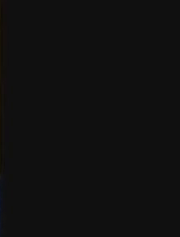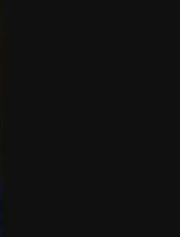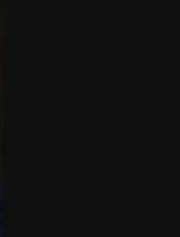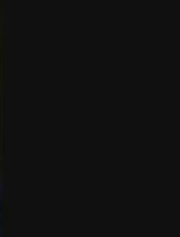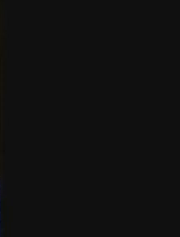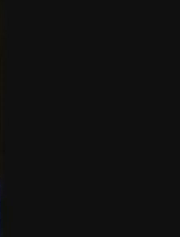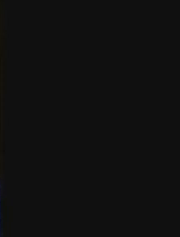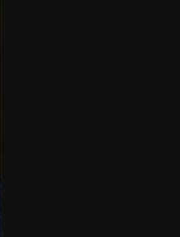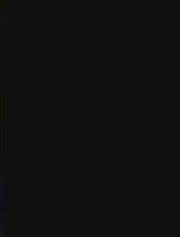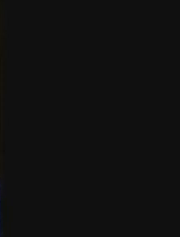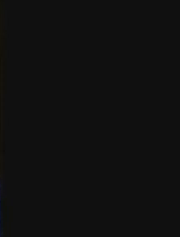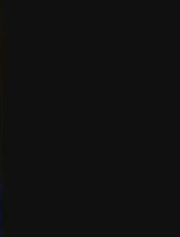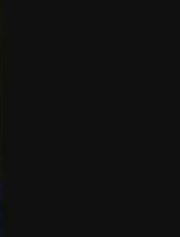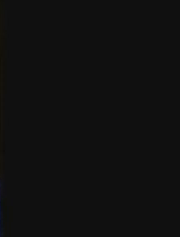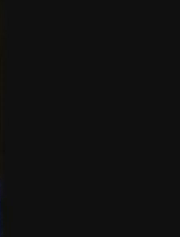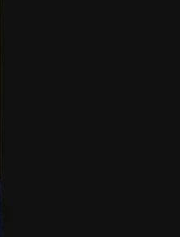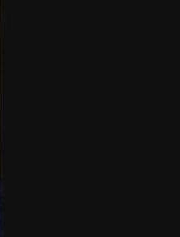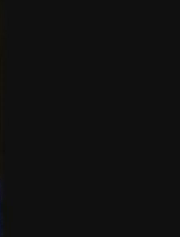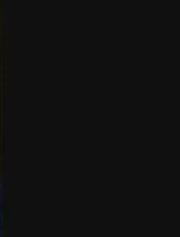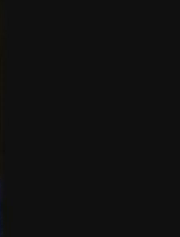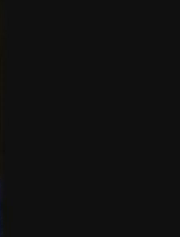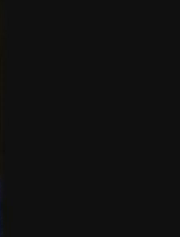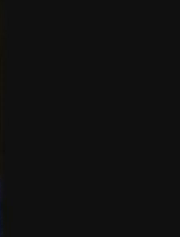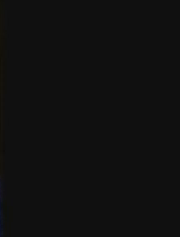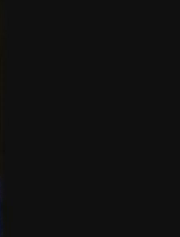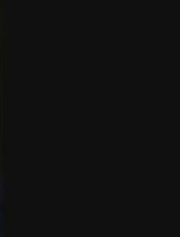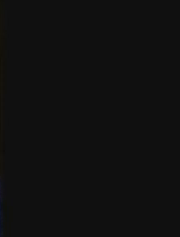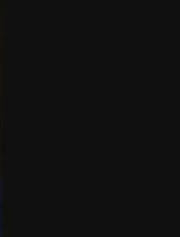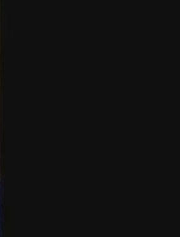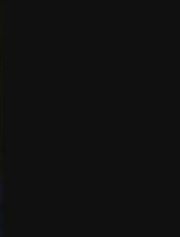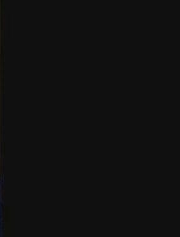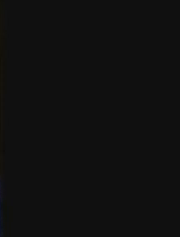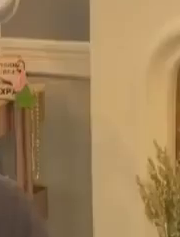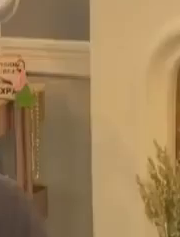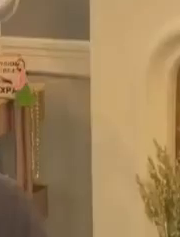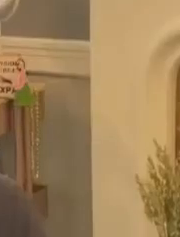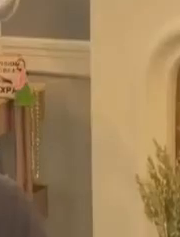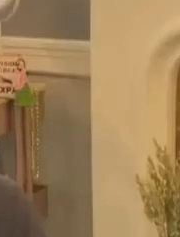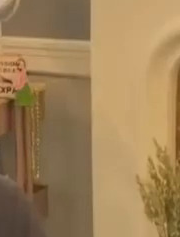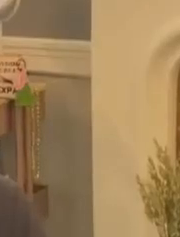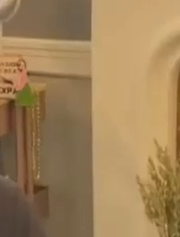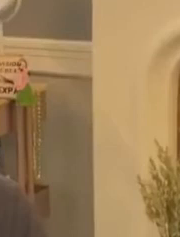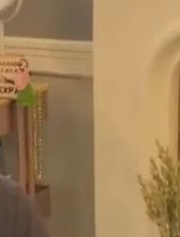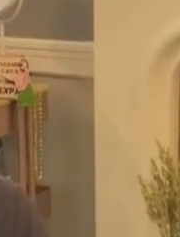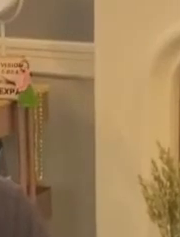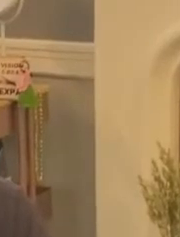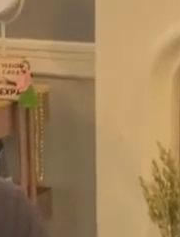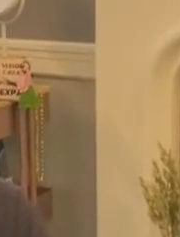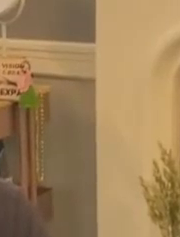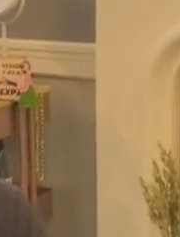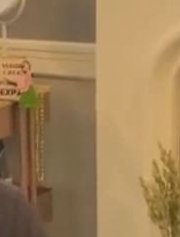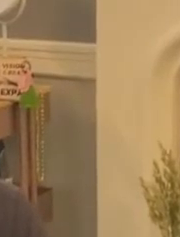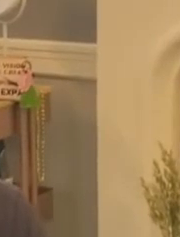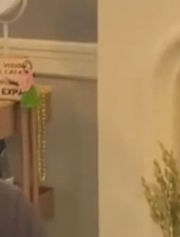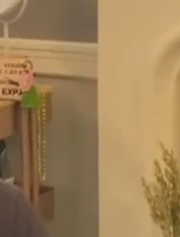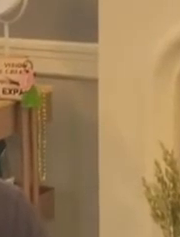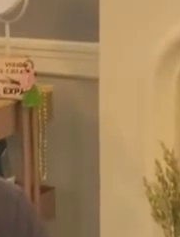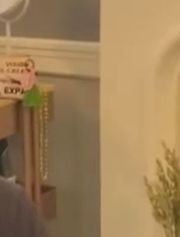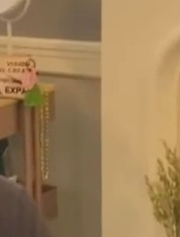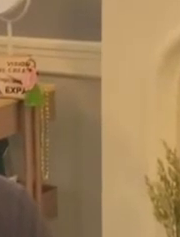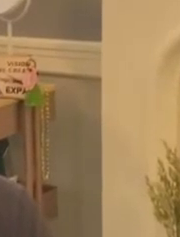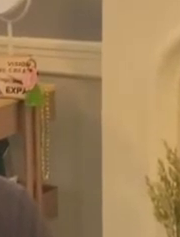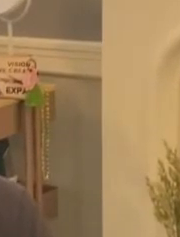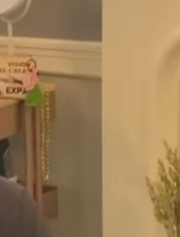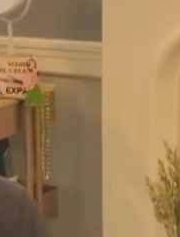might help in their continued emotional, physical, and spiritual healing. God of compassion, please turn